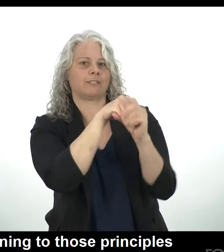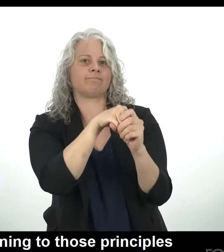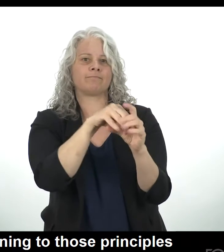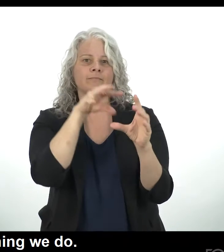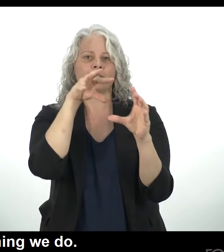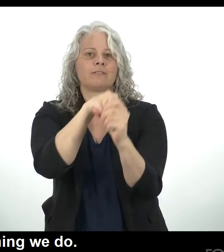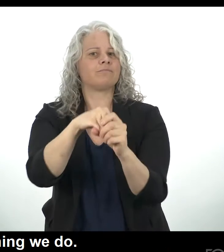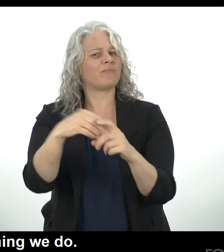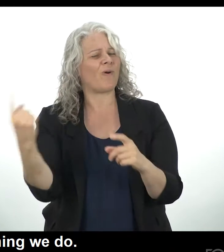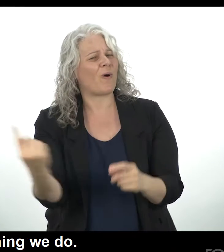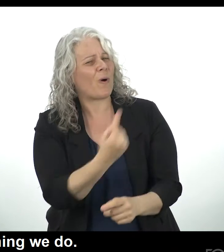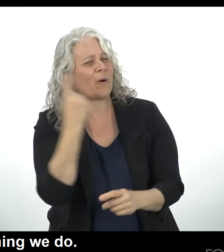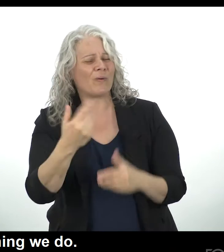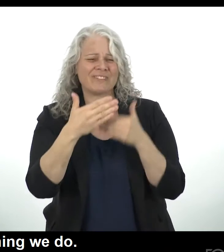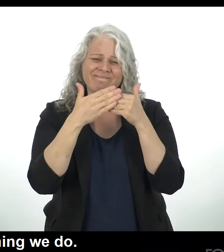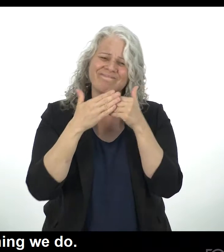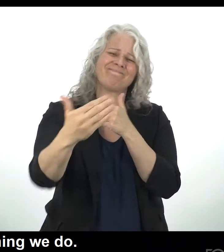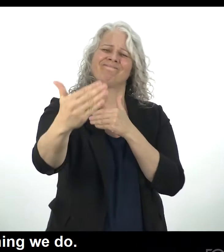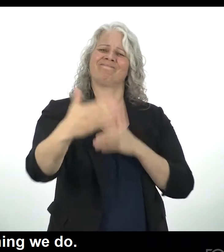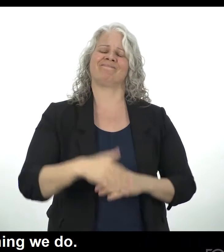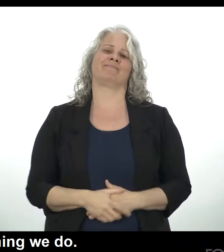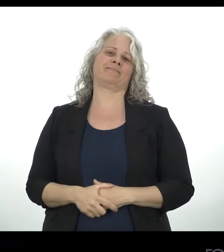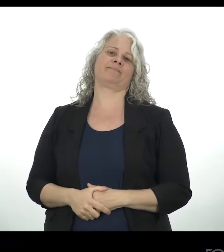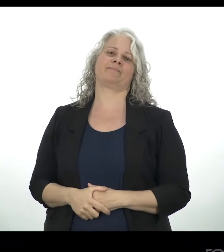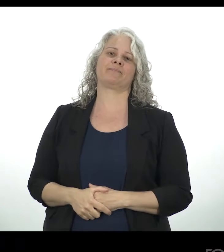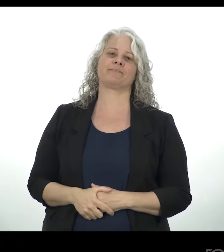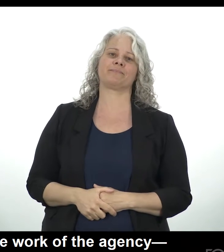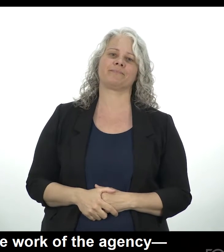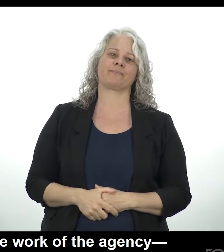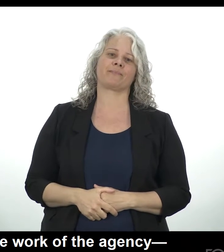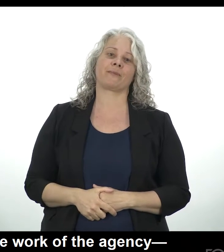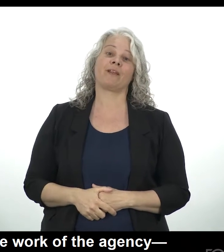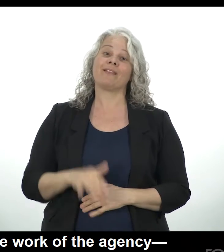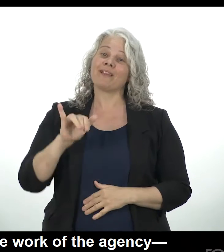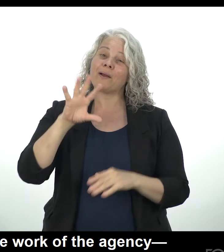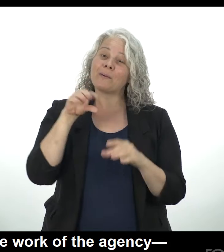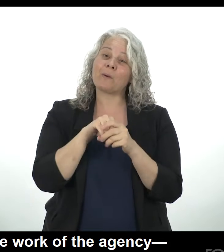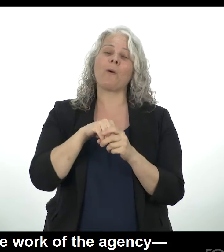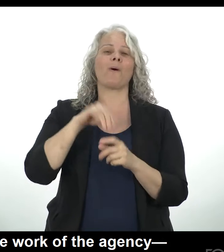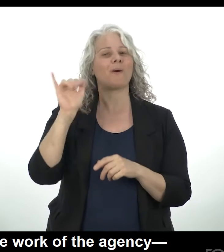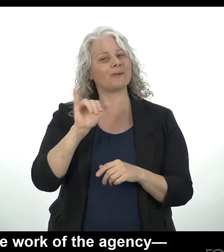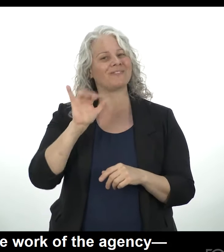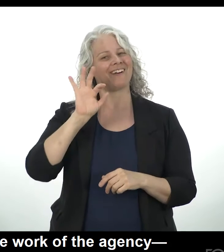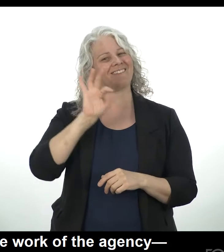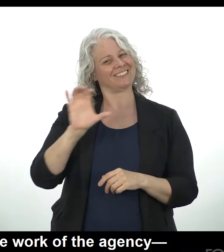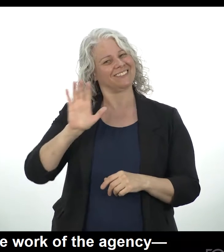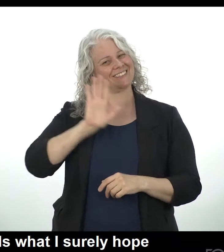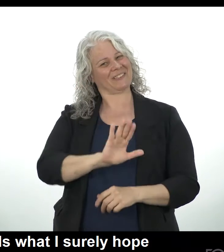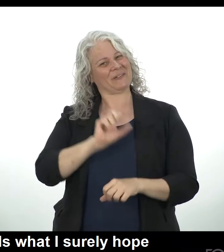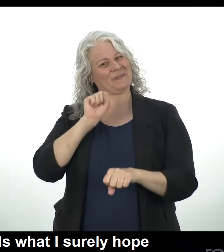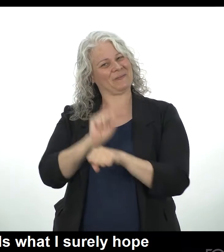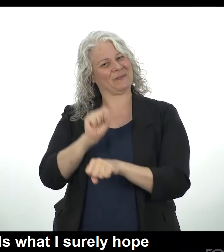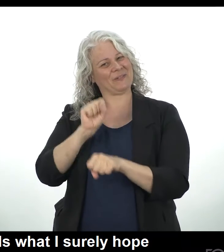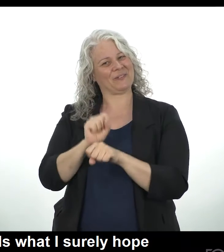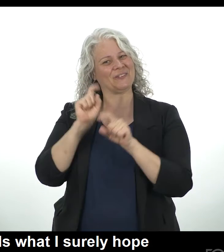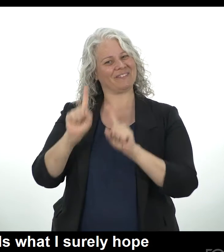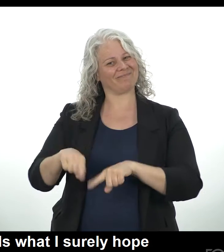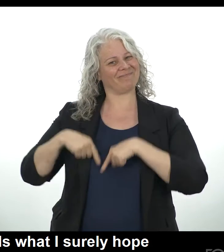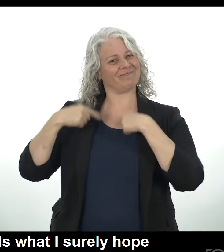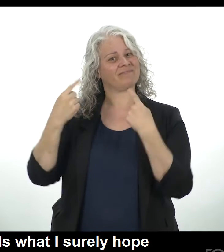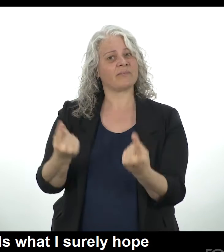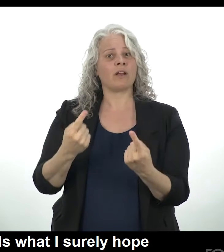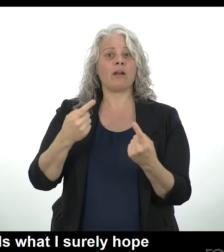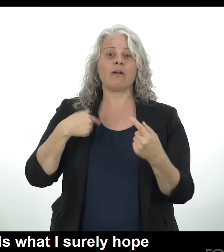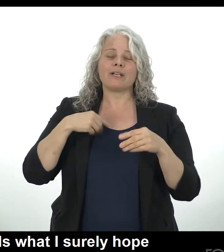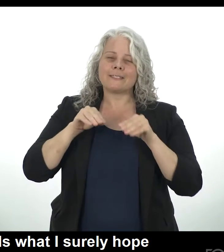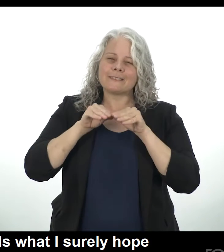these principles in the law in everything we do. And that includes, of course, the work of the agency, especially as we